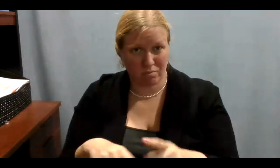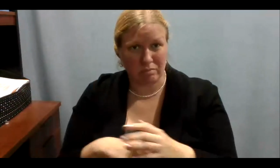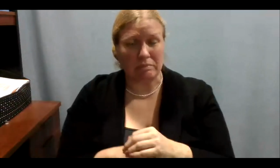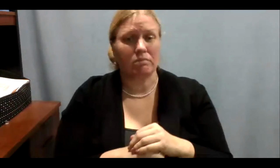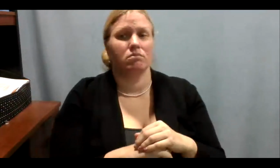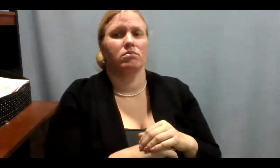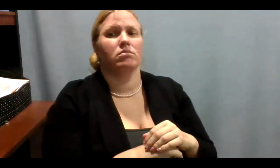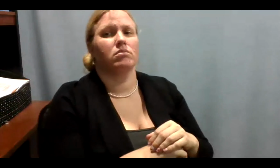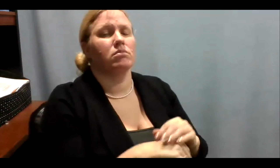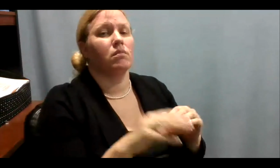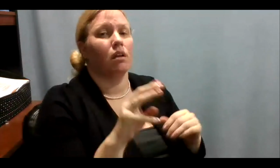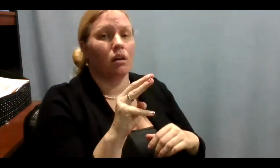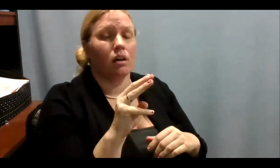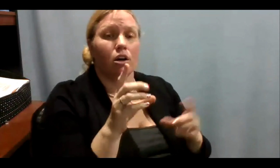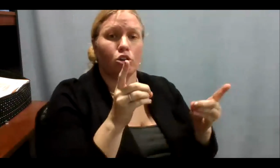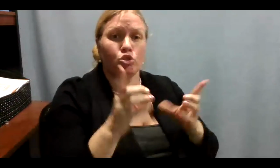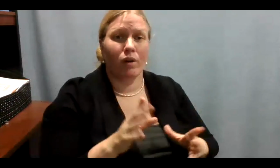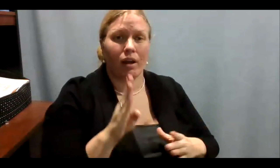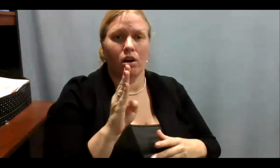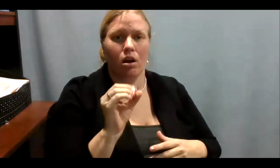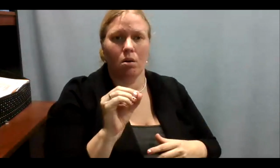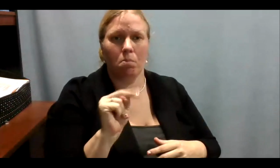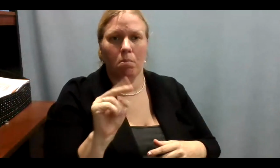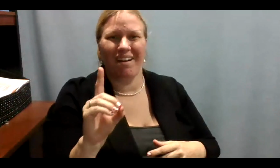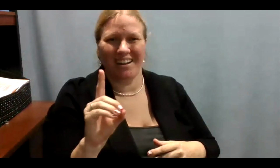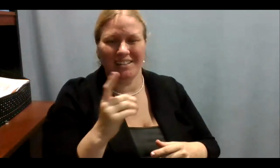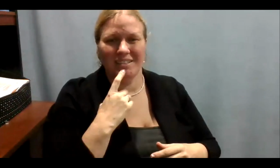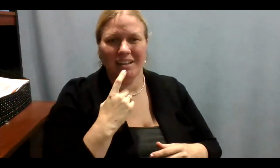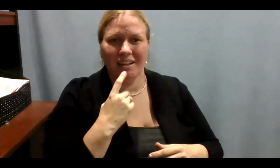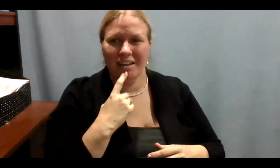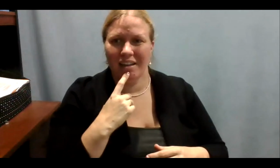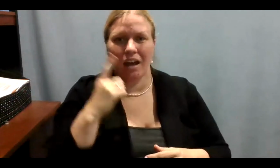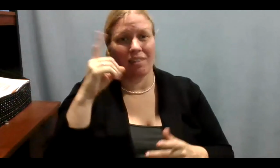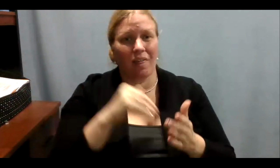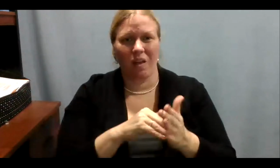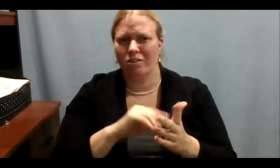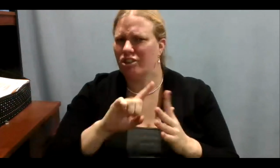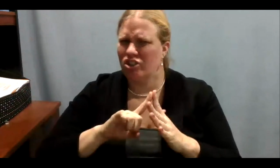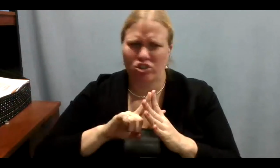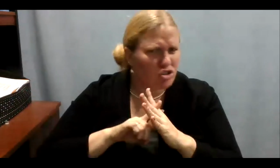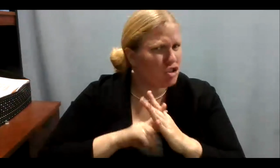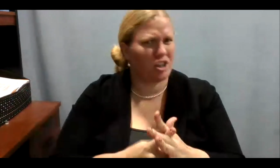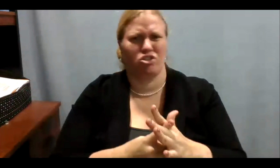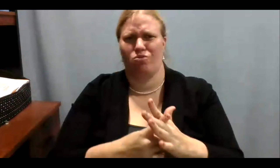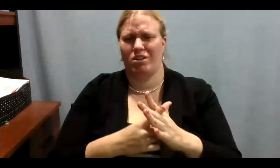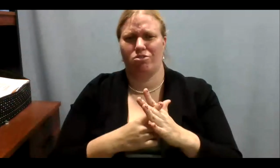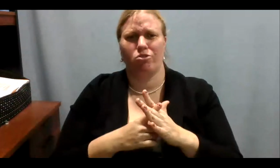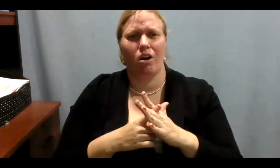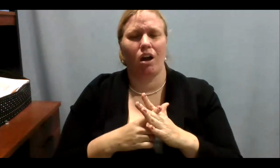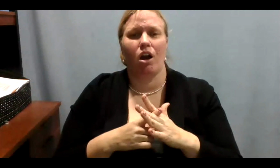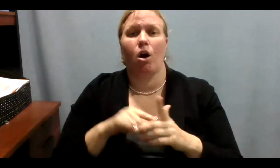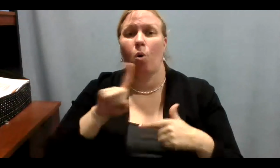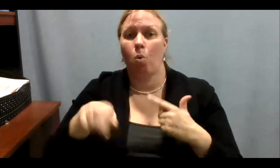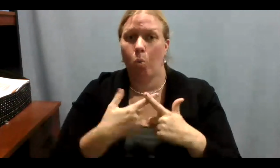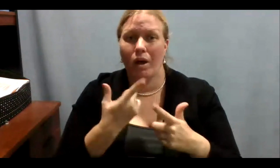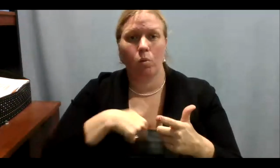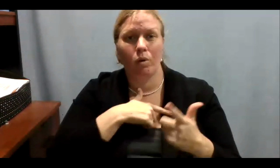the vaccine initial order, 1,000 vaccines was just to get us started. Once we start doing an inventory